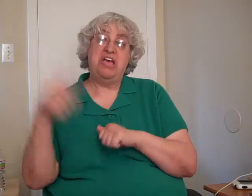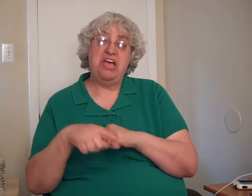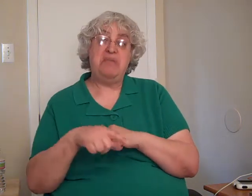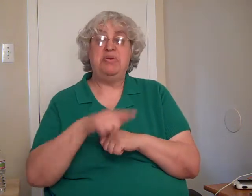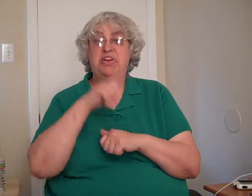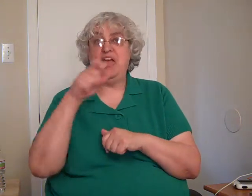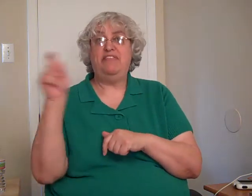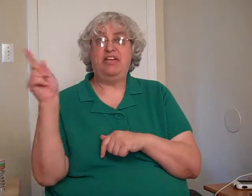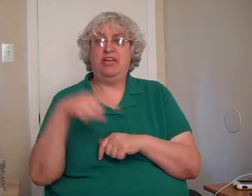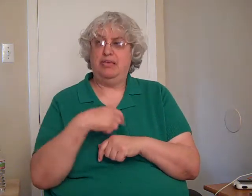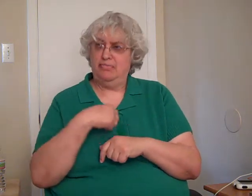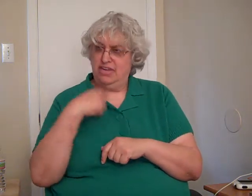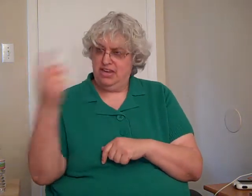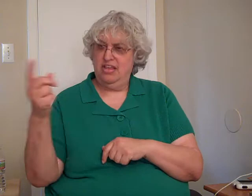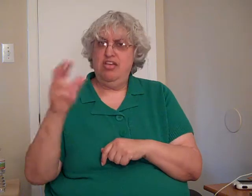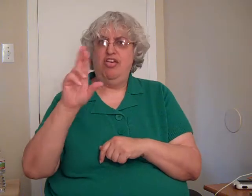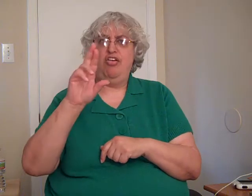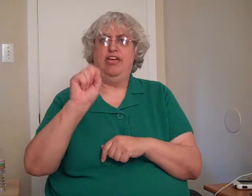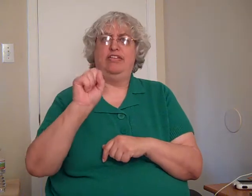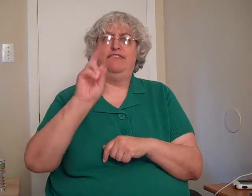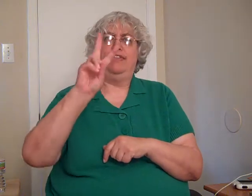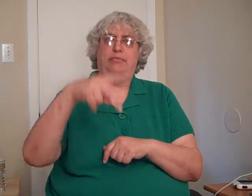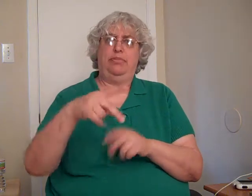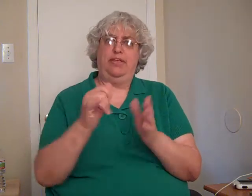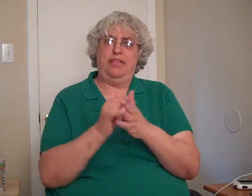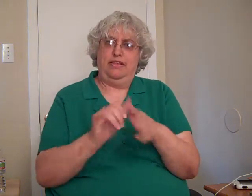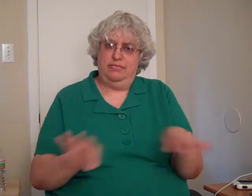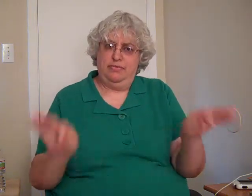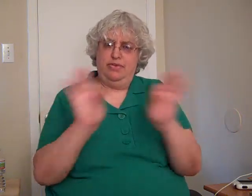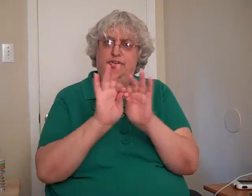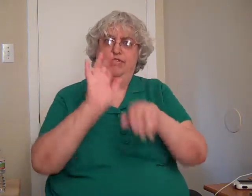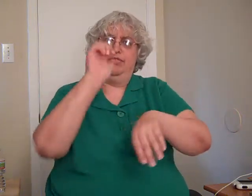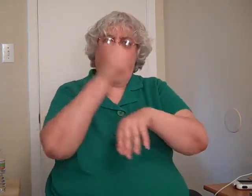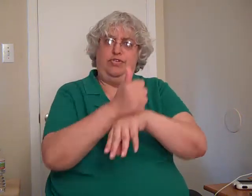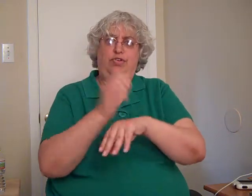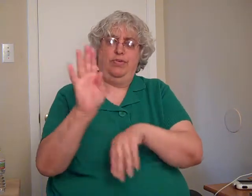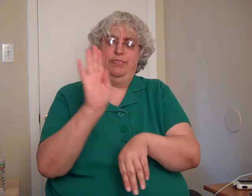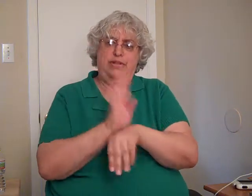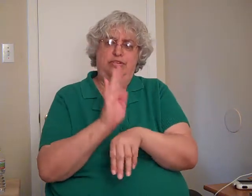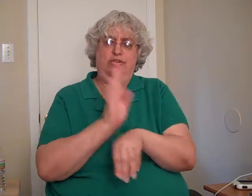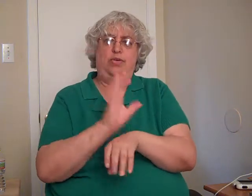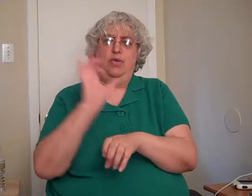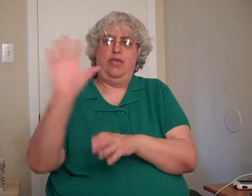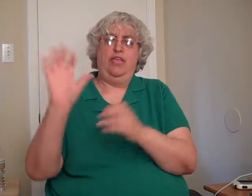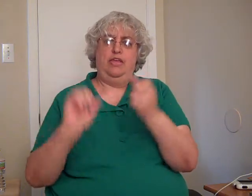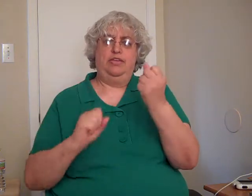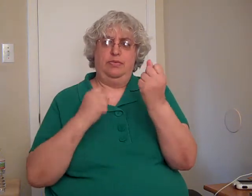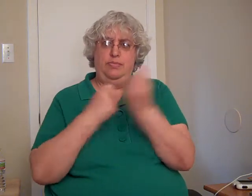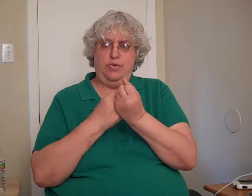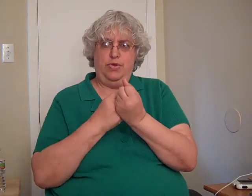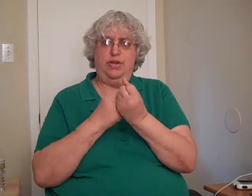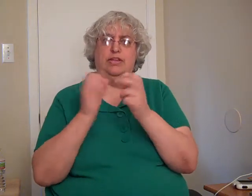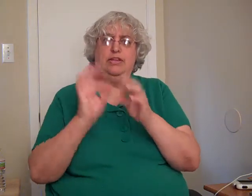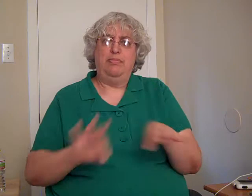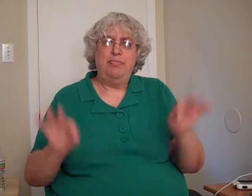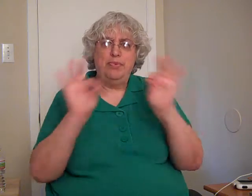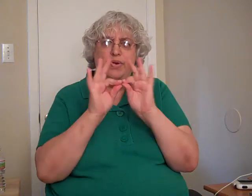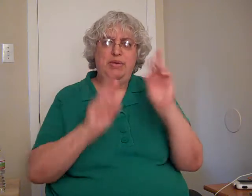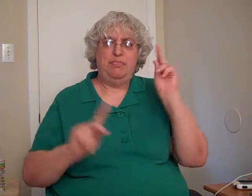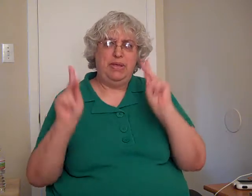that person accountable. Tell them that this is serious and you're launching your business and you really want their support. It's important for people to know that you're serious